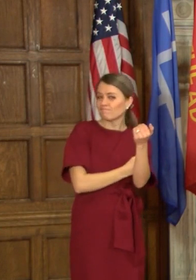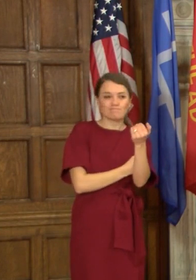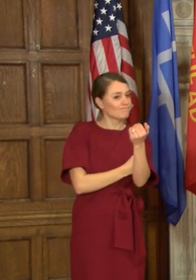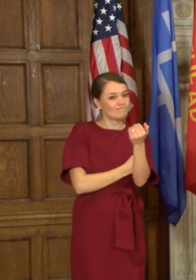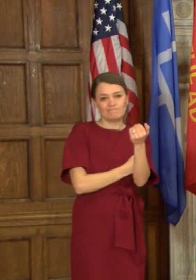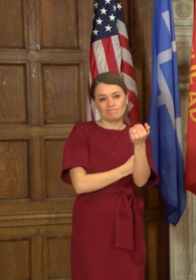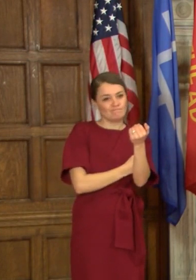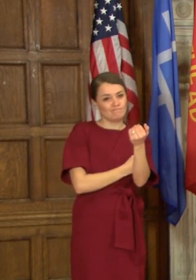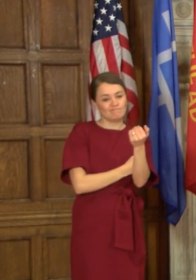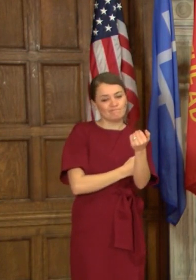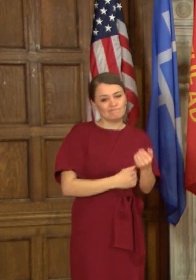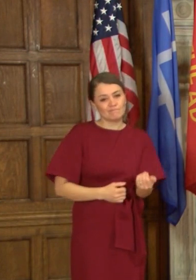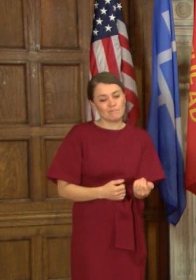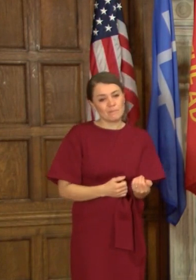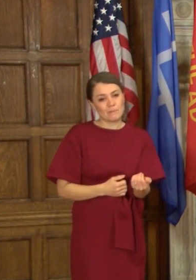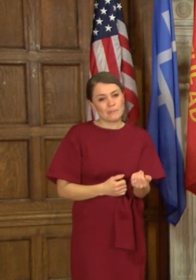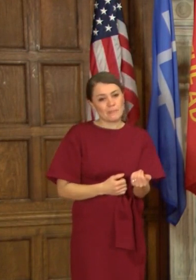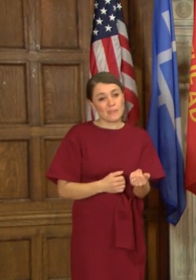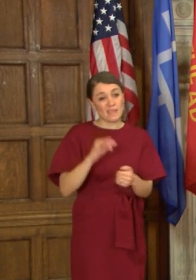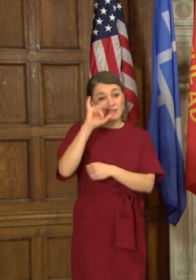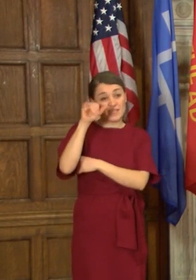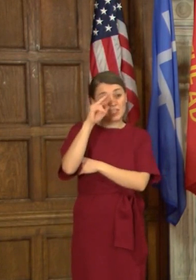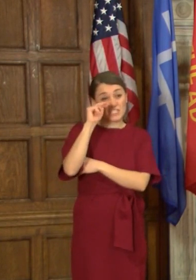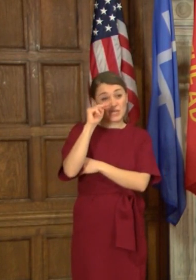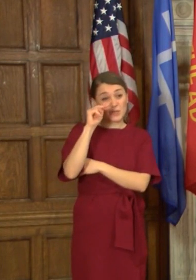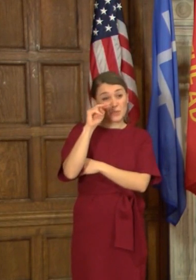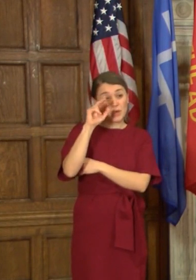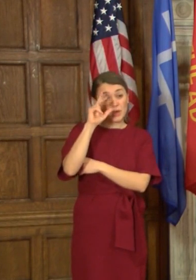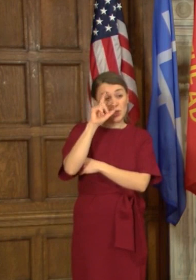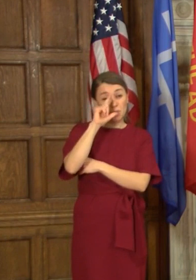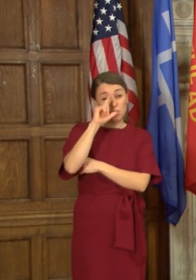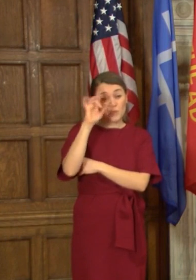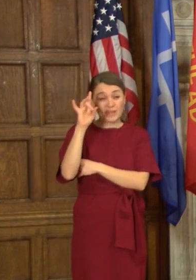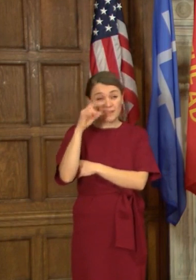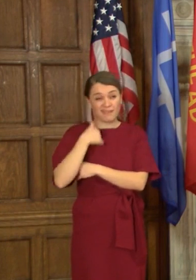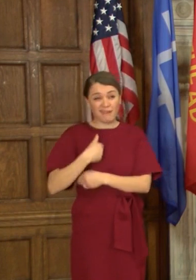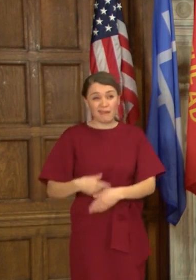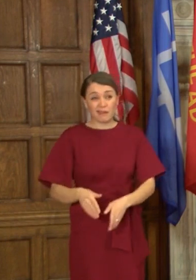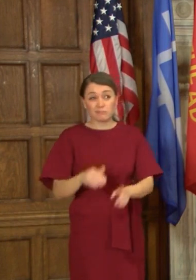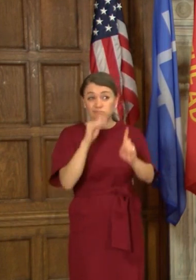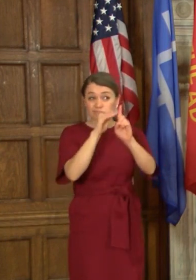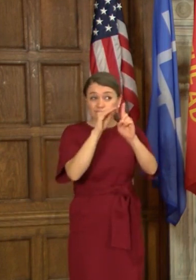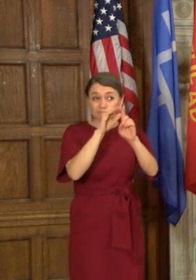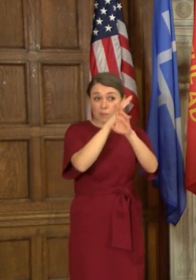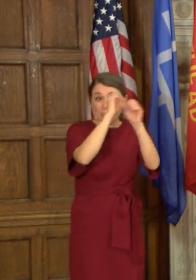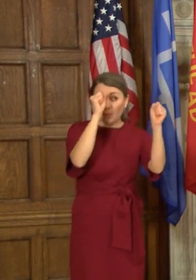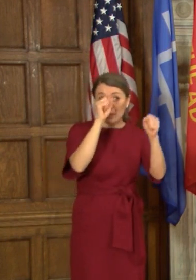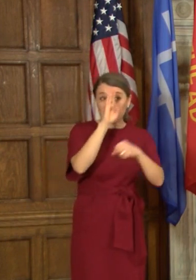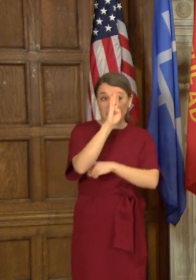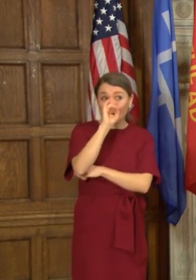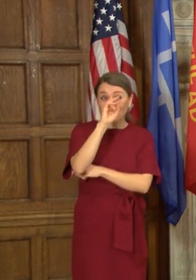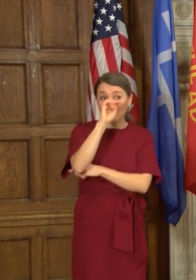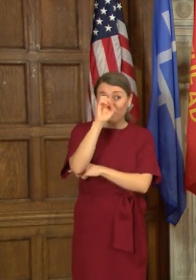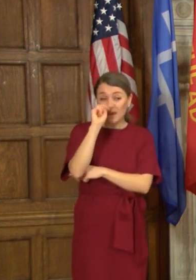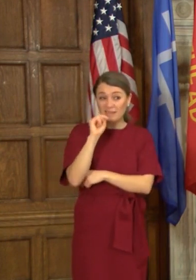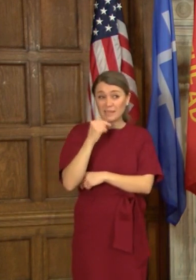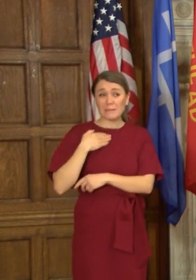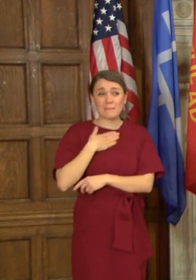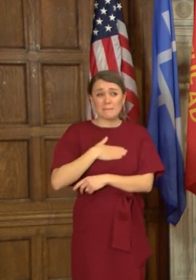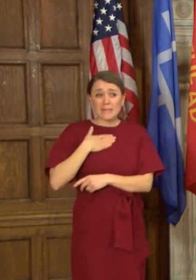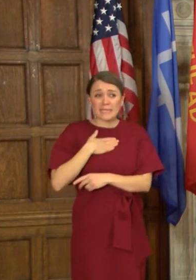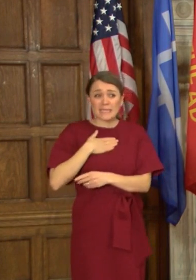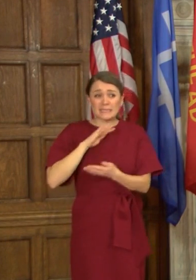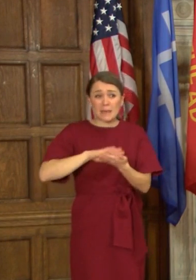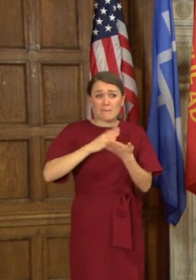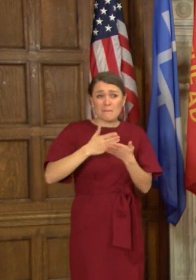vaccines. On January 28th, I asked President Biden to increase vaccine production